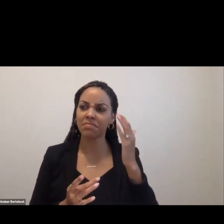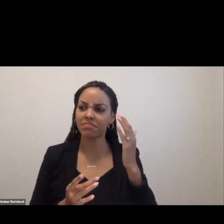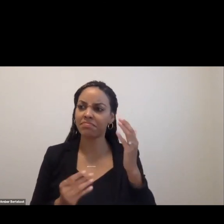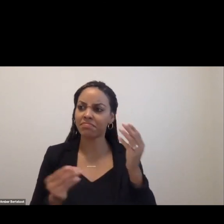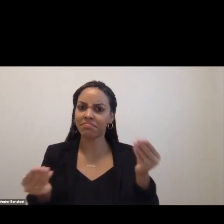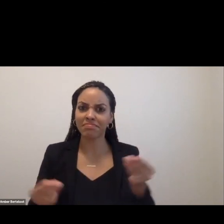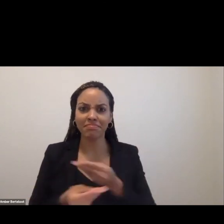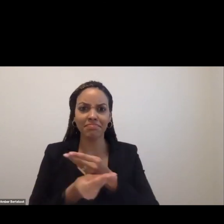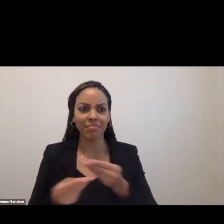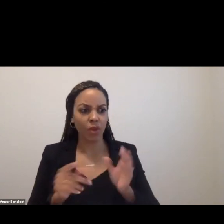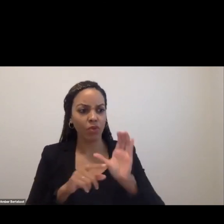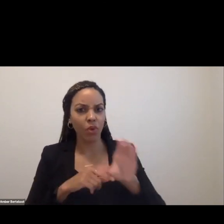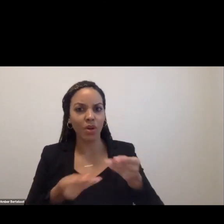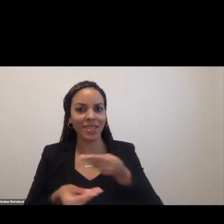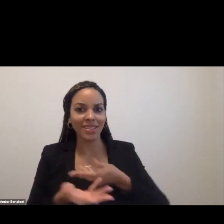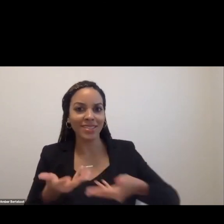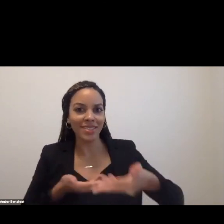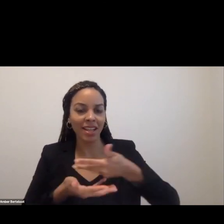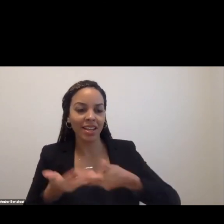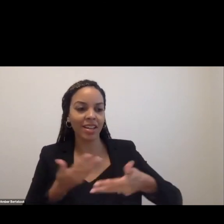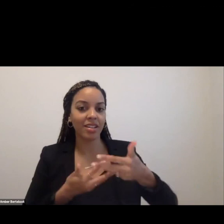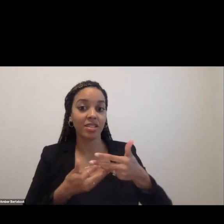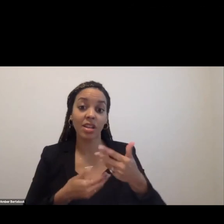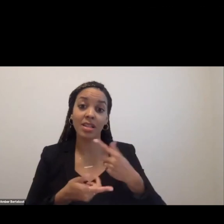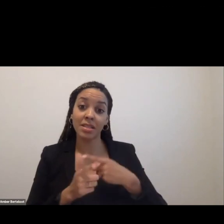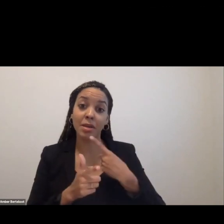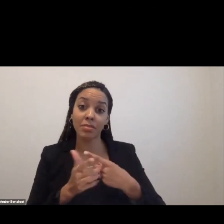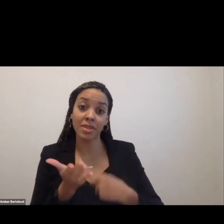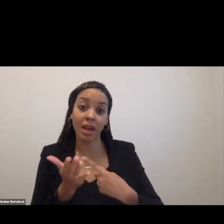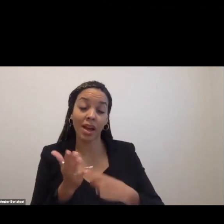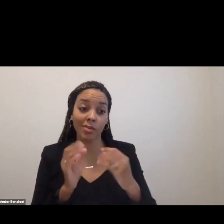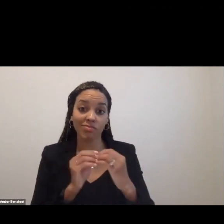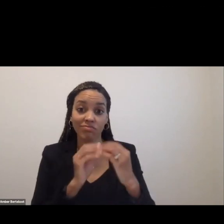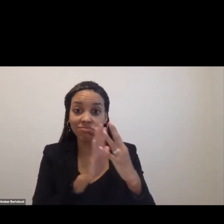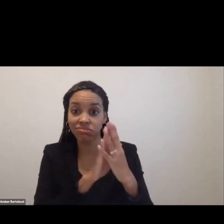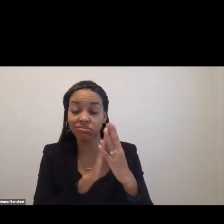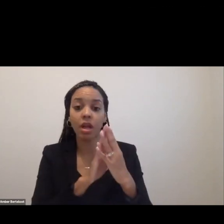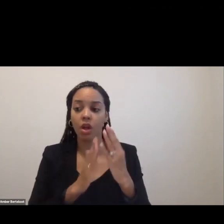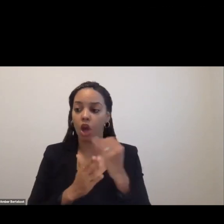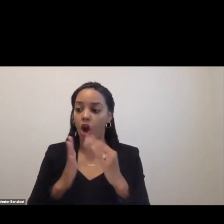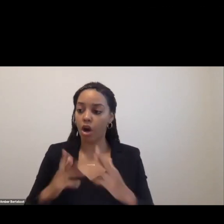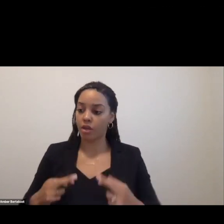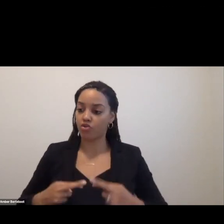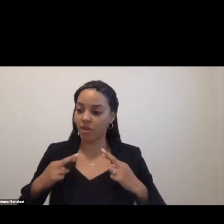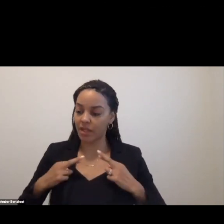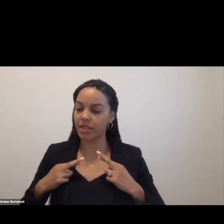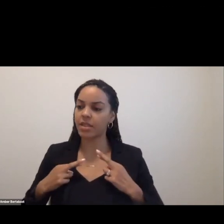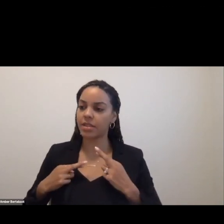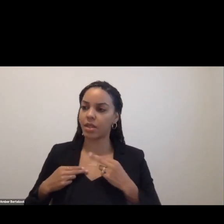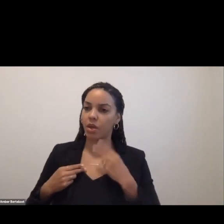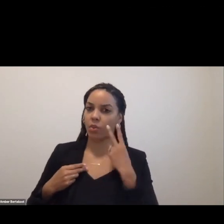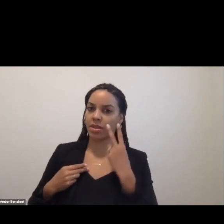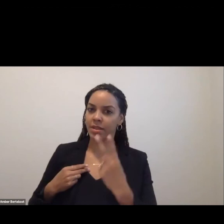exchanges, encounters, and even confrontation. Artist residencies were seen as